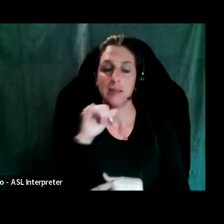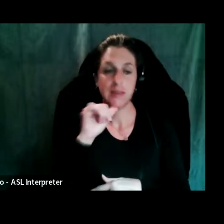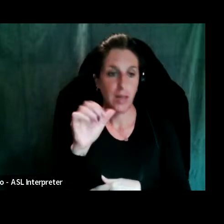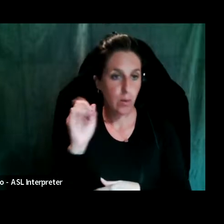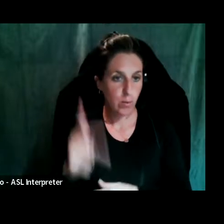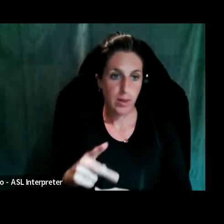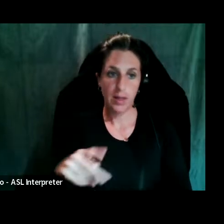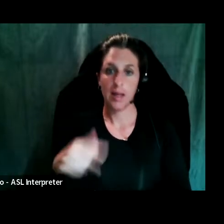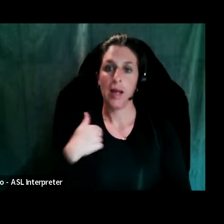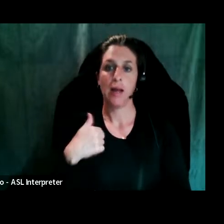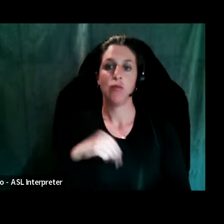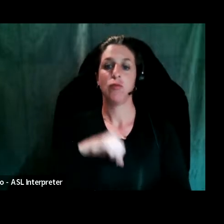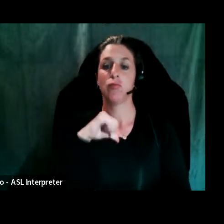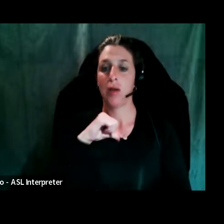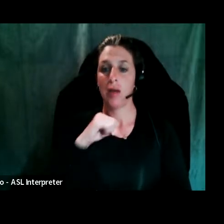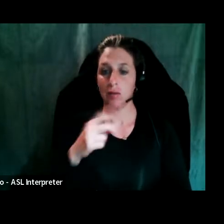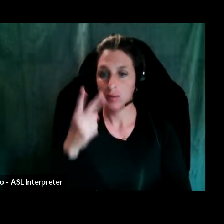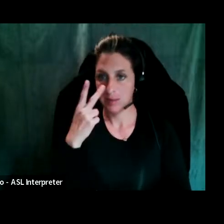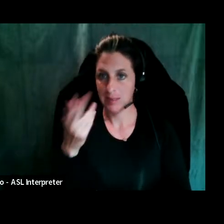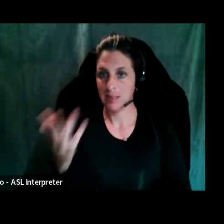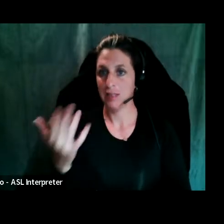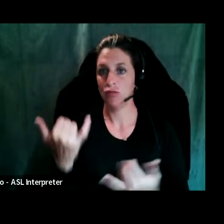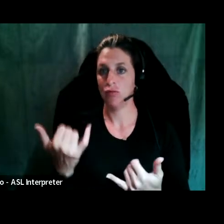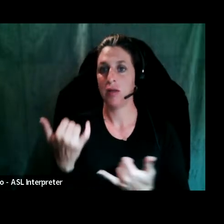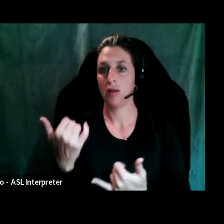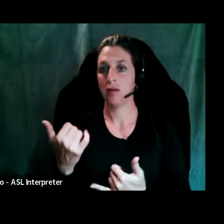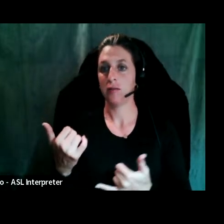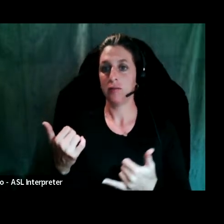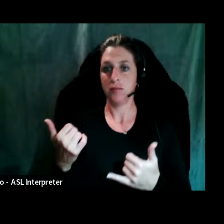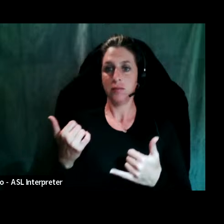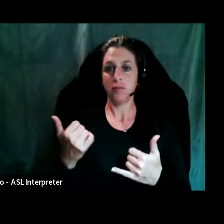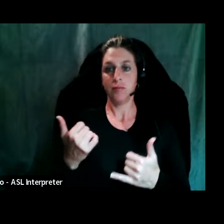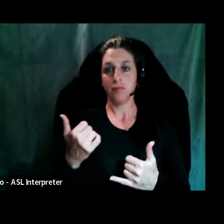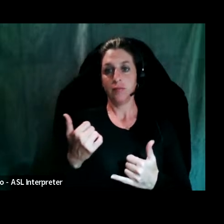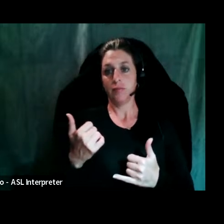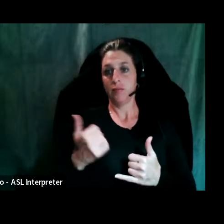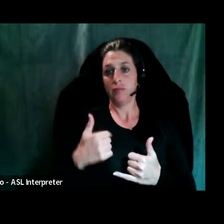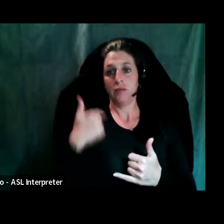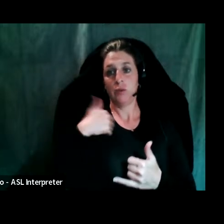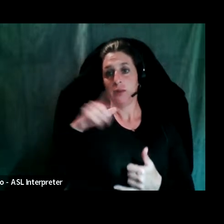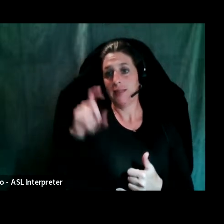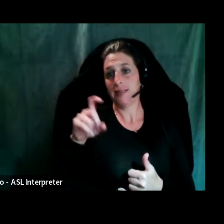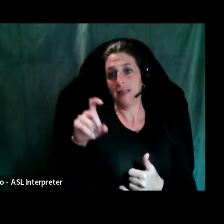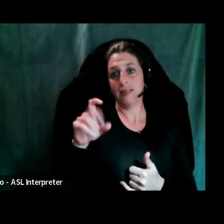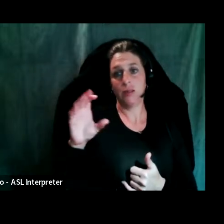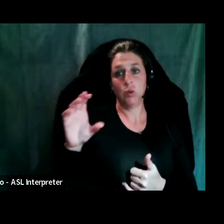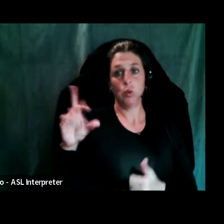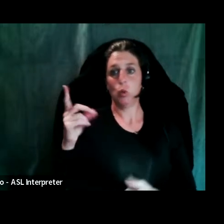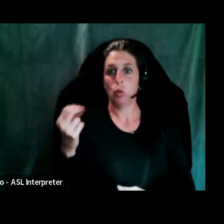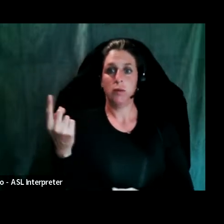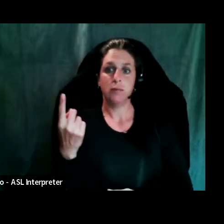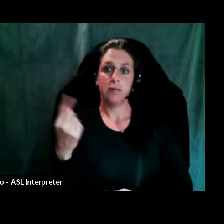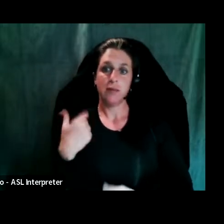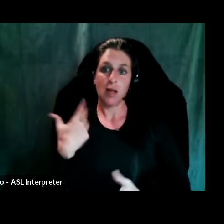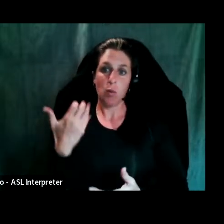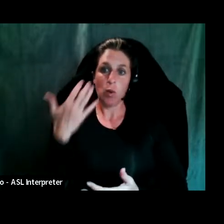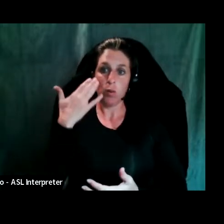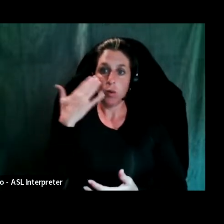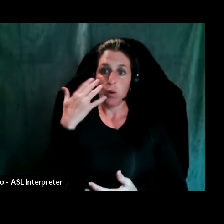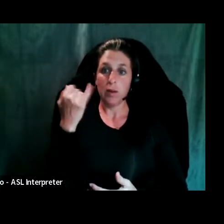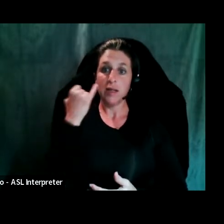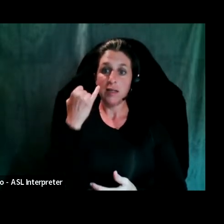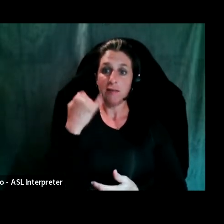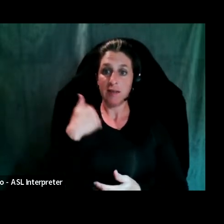And I'm just so proud to see this right now. It's just, we got to do something. And I just want to know if there's partnerships with our